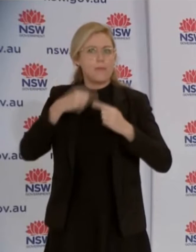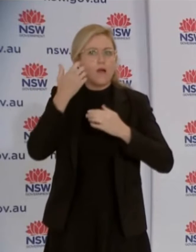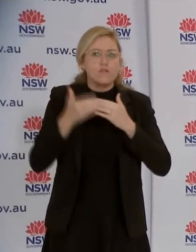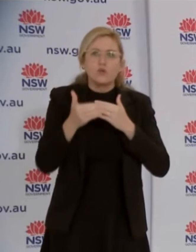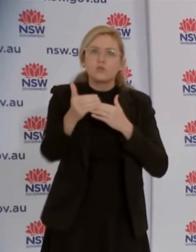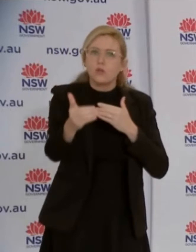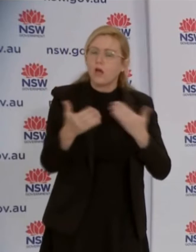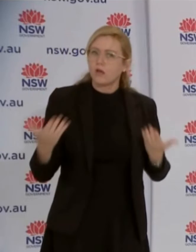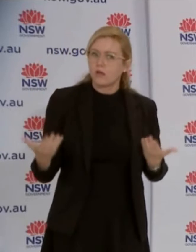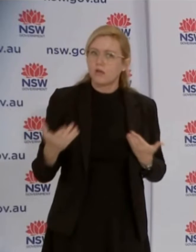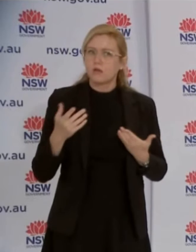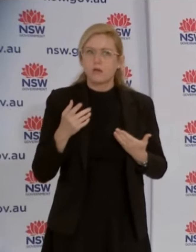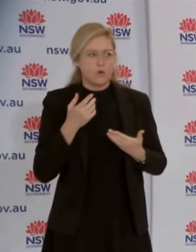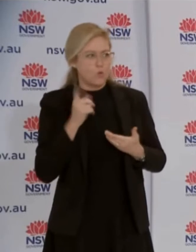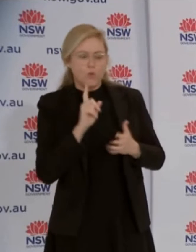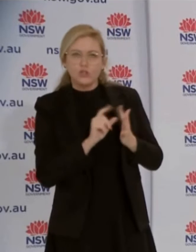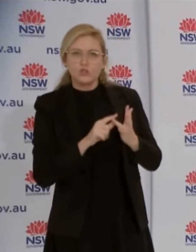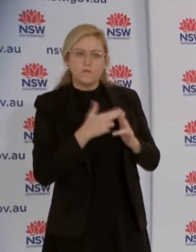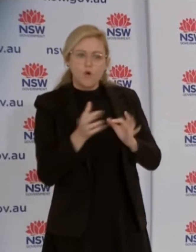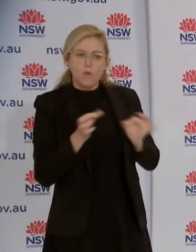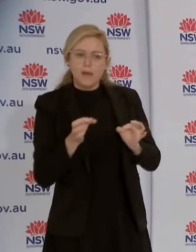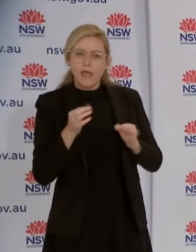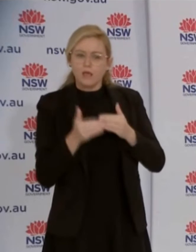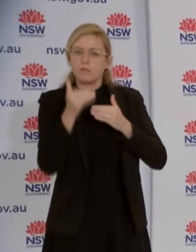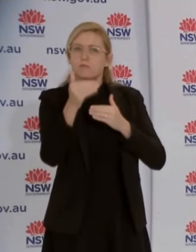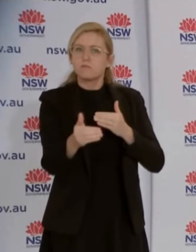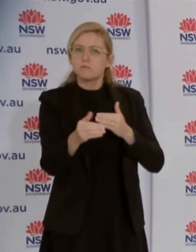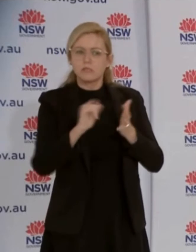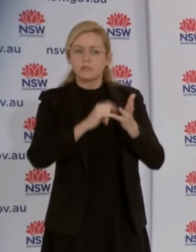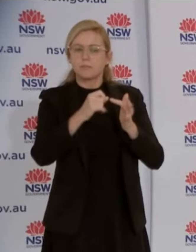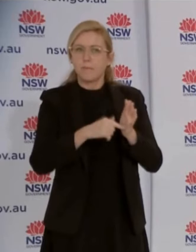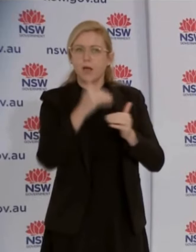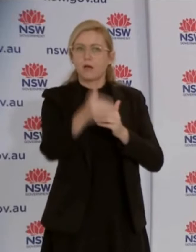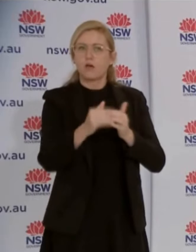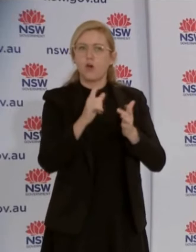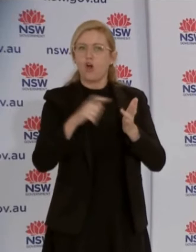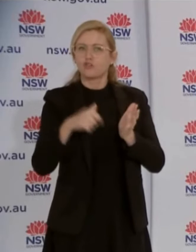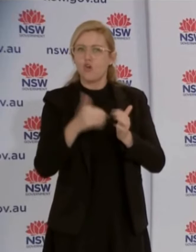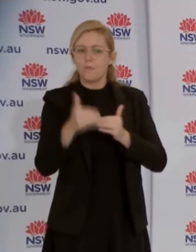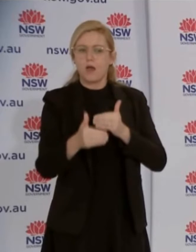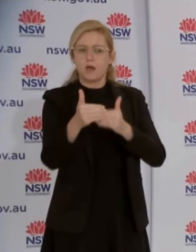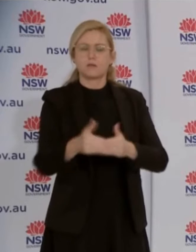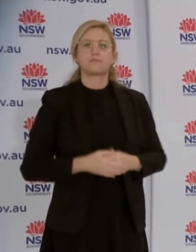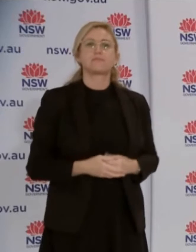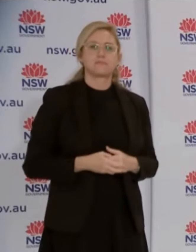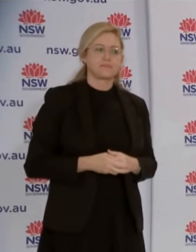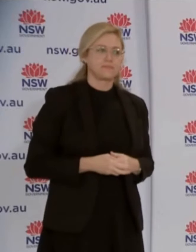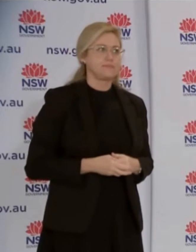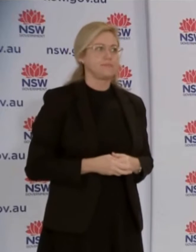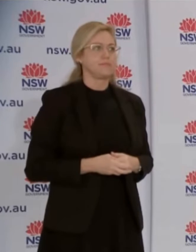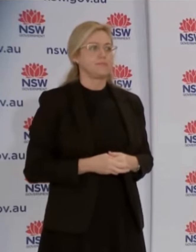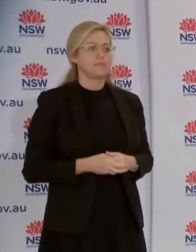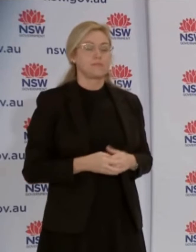or abroad? What are we doing to address that? I think the issue is, first I'd start that question by what can we do to prevent